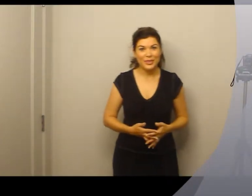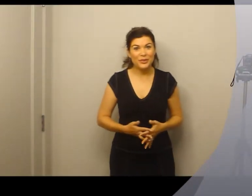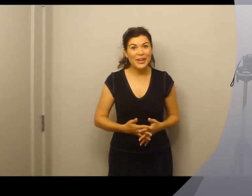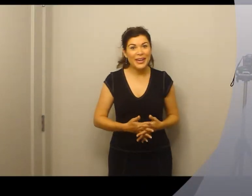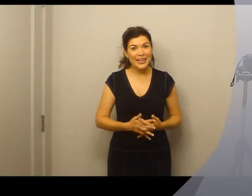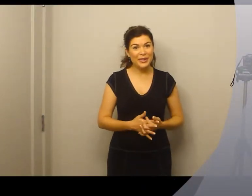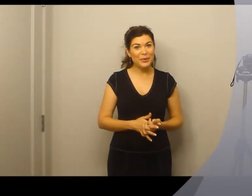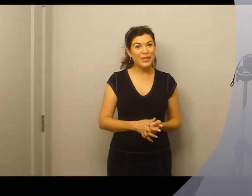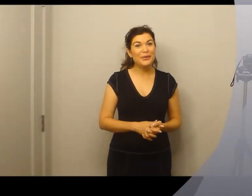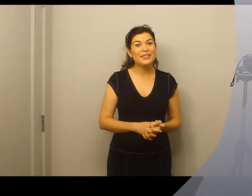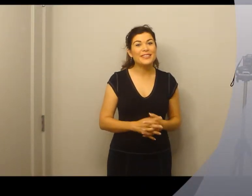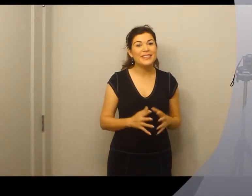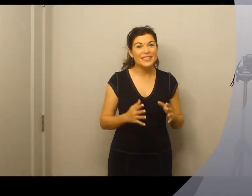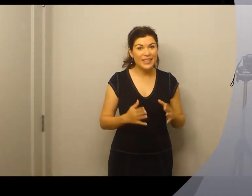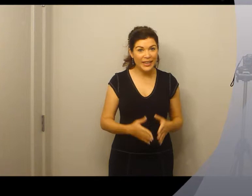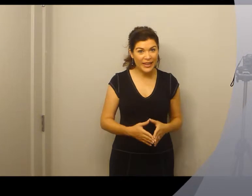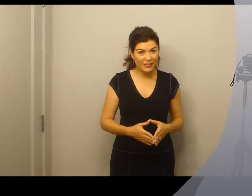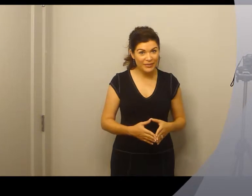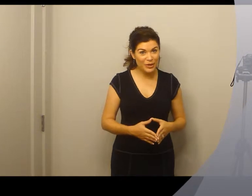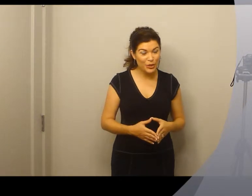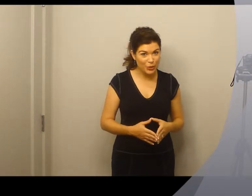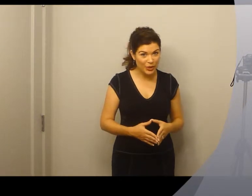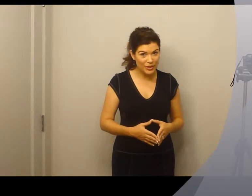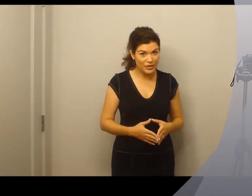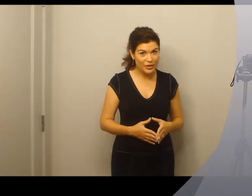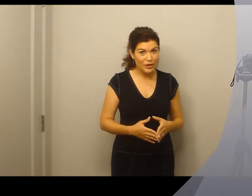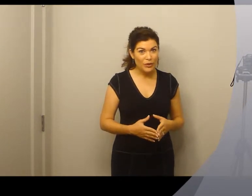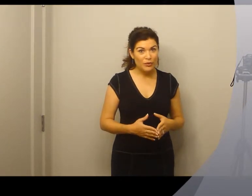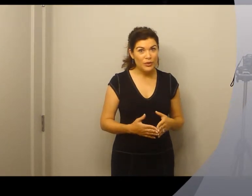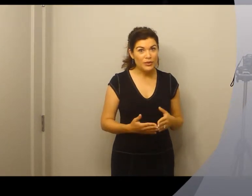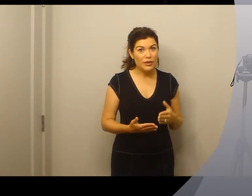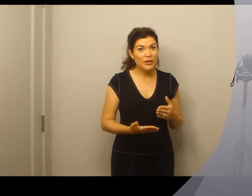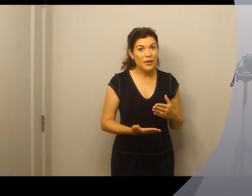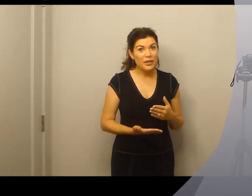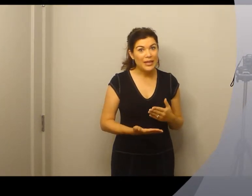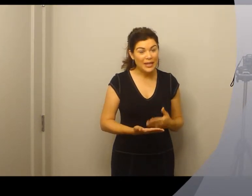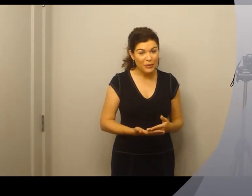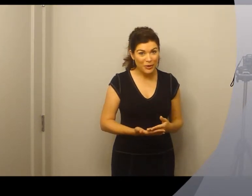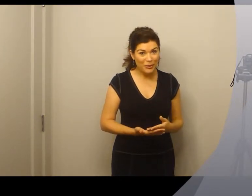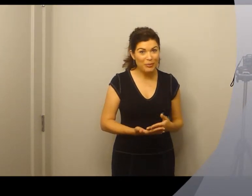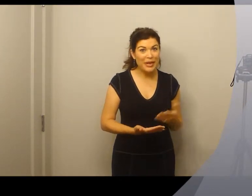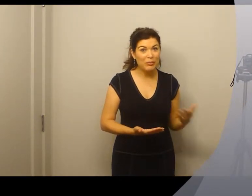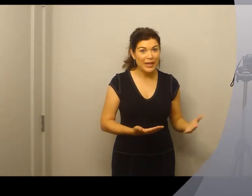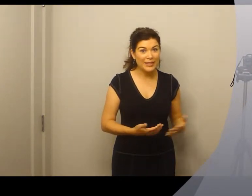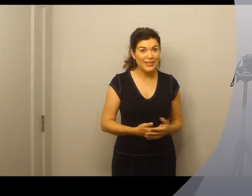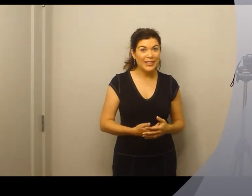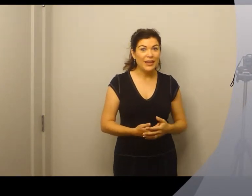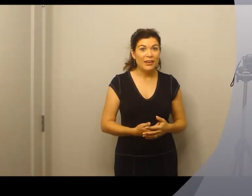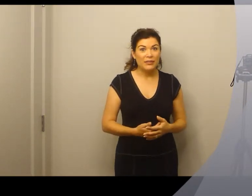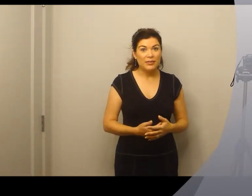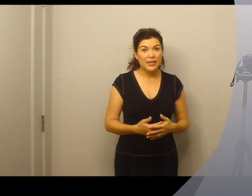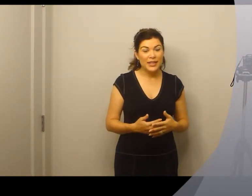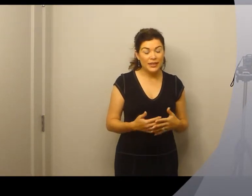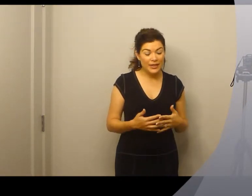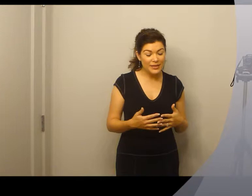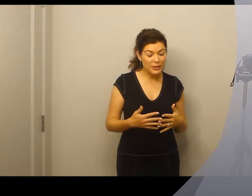All right, here we go. This is the second half to the chorus for the song Hero by Abandon. This is